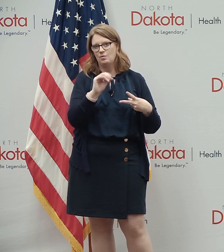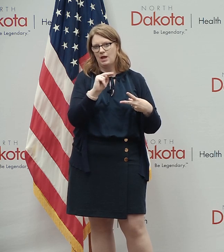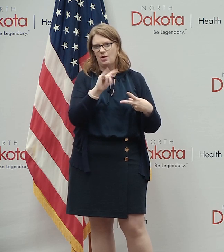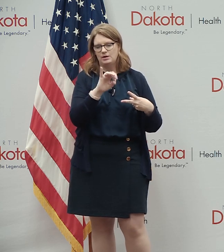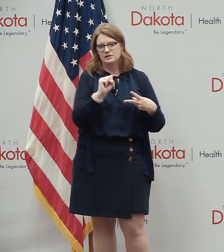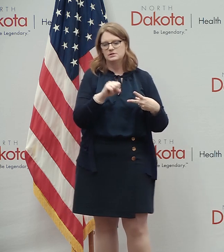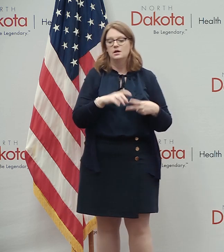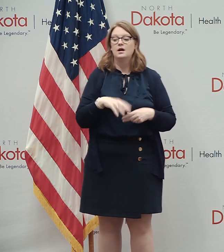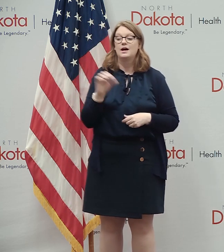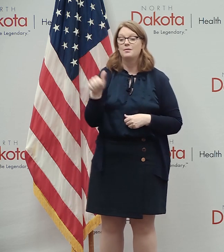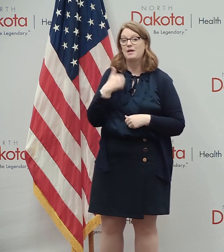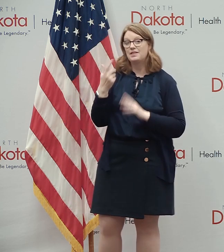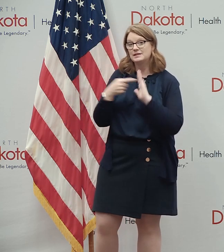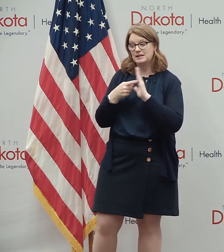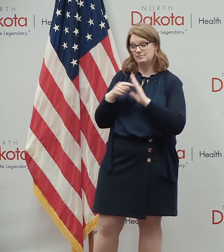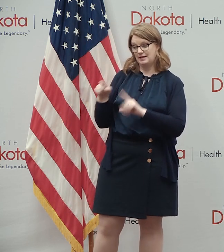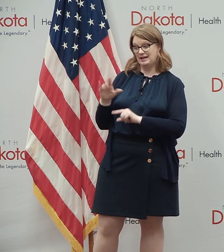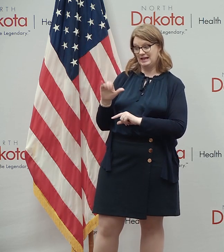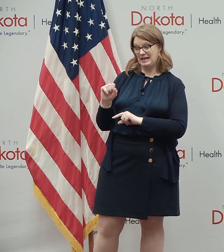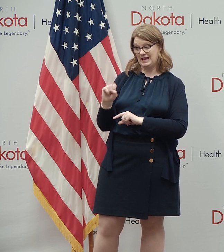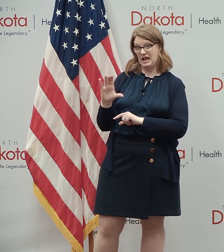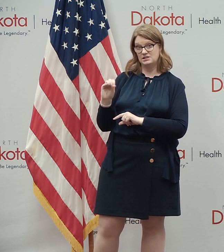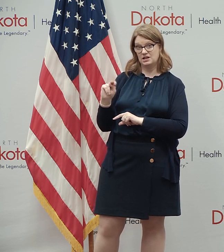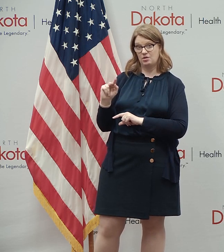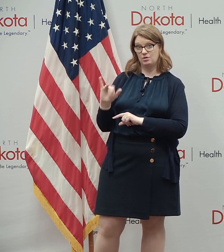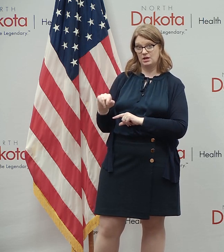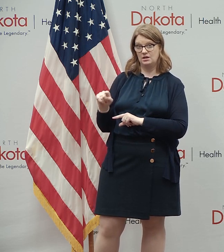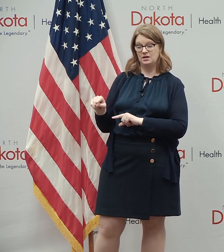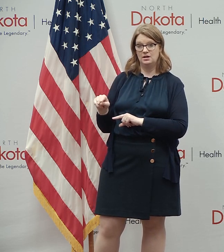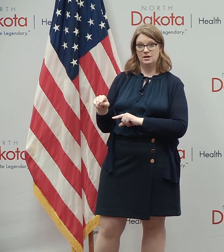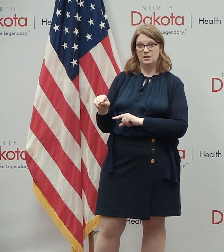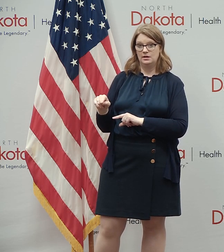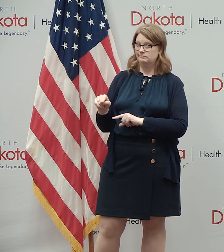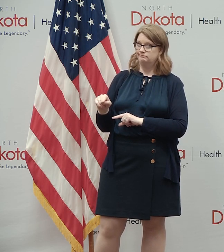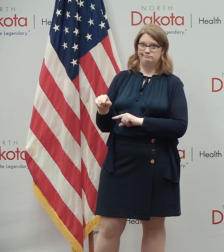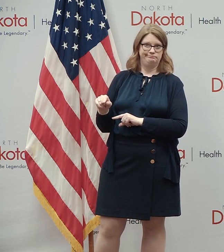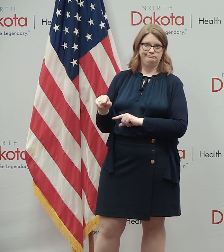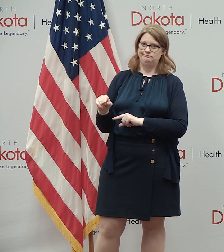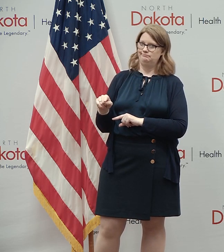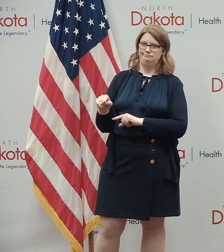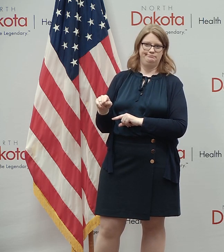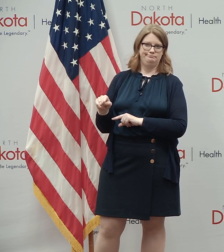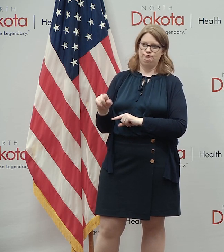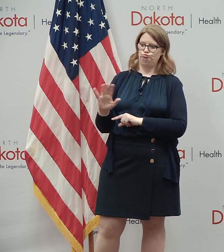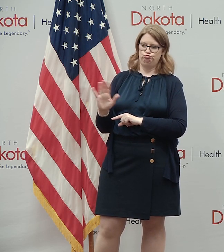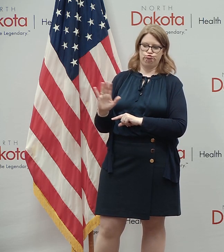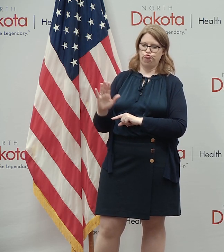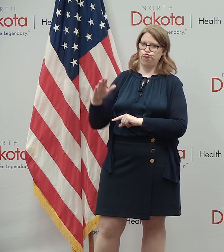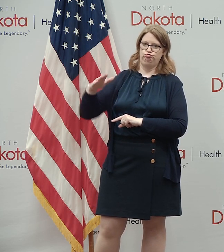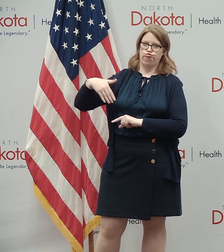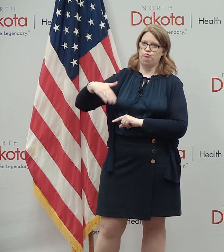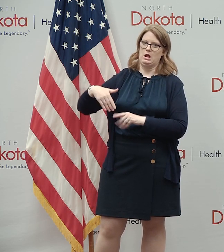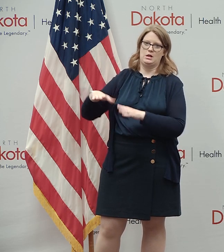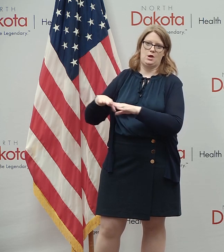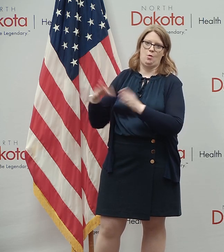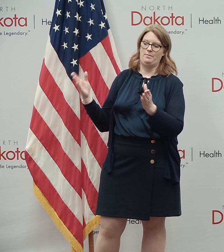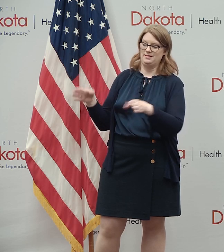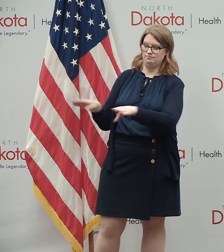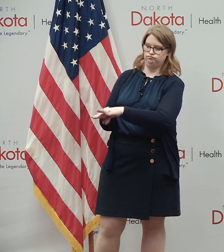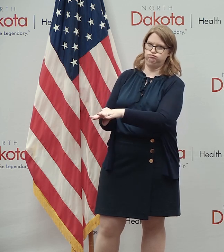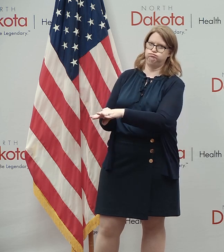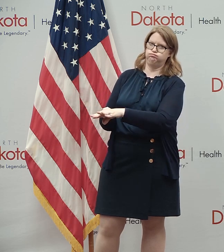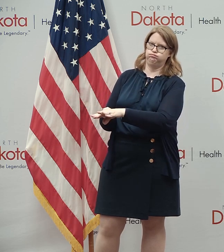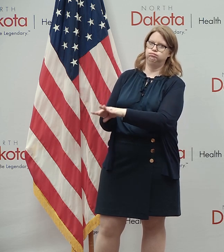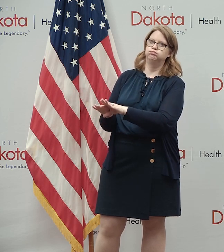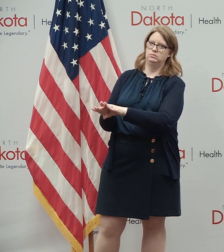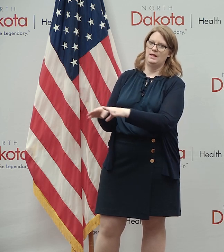other examples, such as the prevalence in Cass County, where there is not an opportunity yet to be open for visitation and